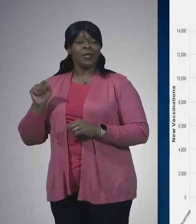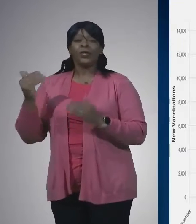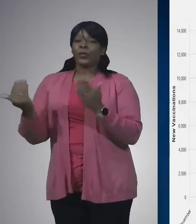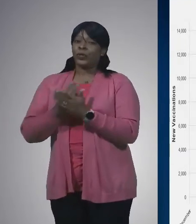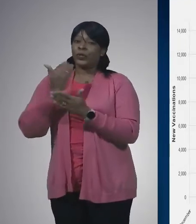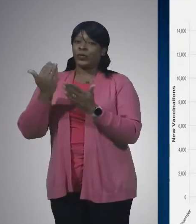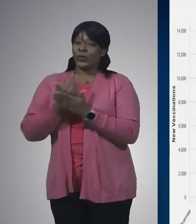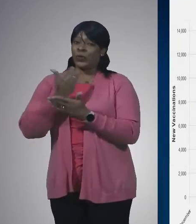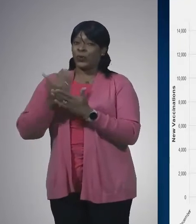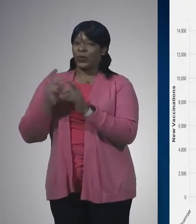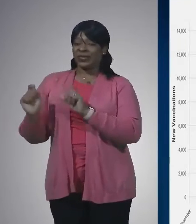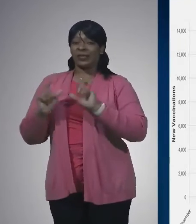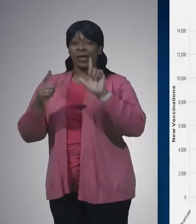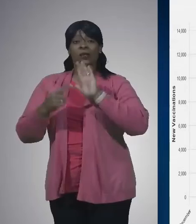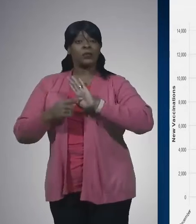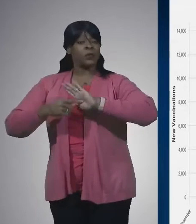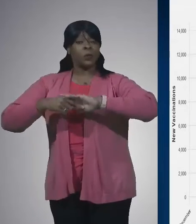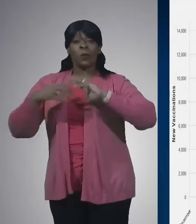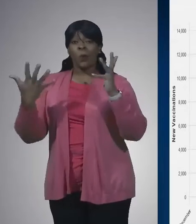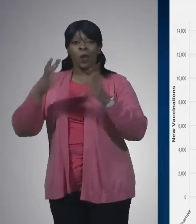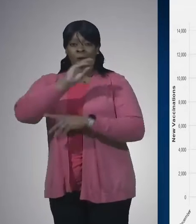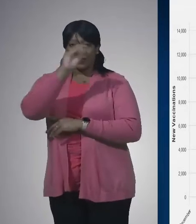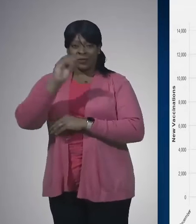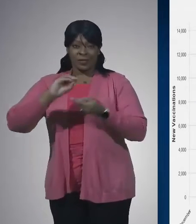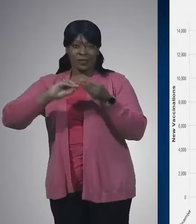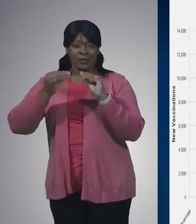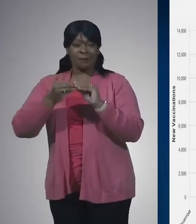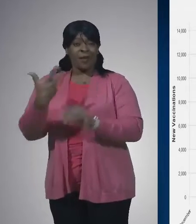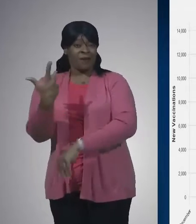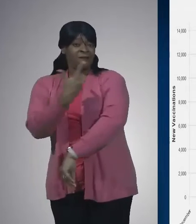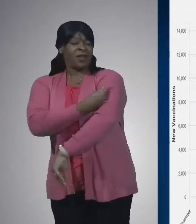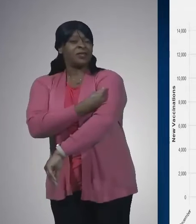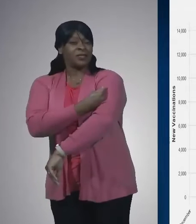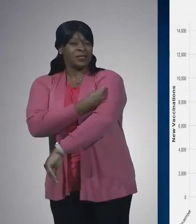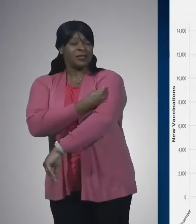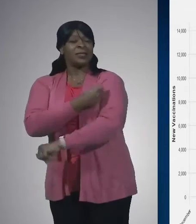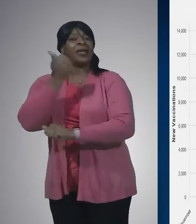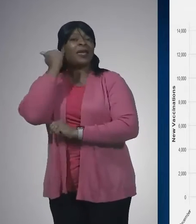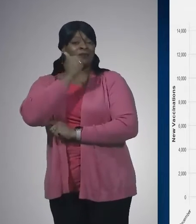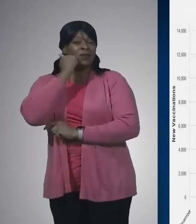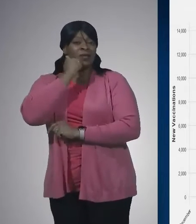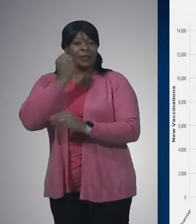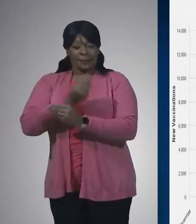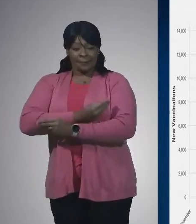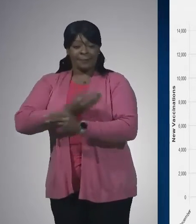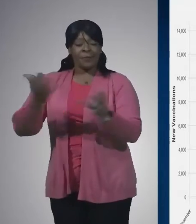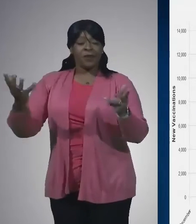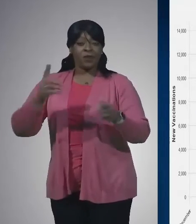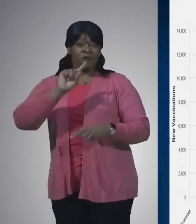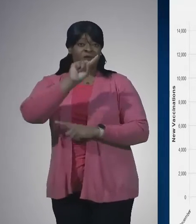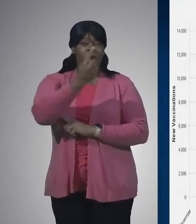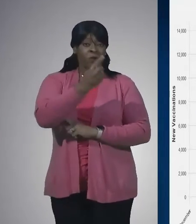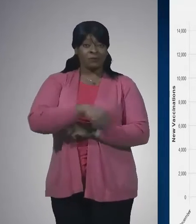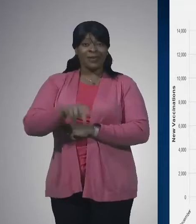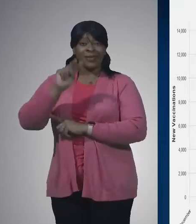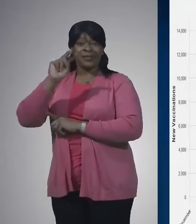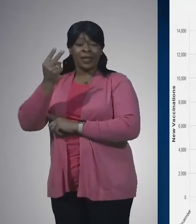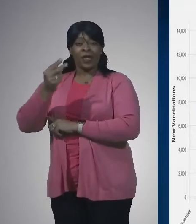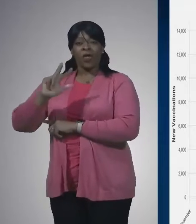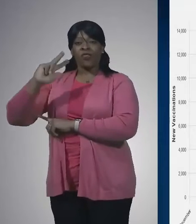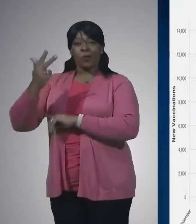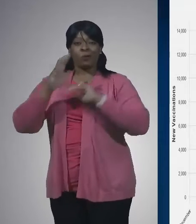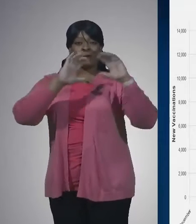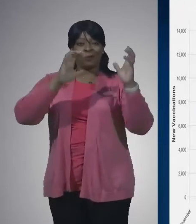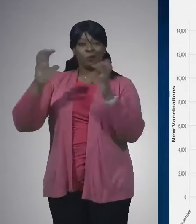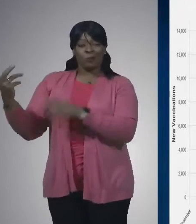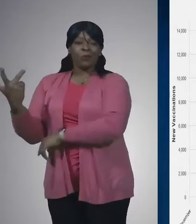slide today. It illustrates what percentage of vaccinations given each day are first, second, and third